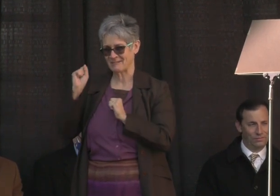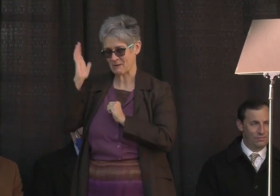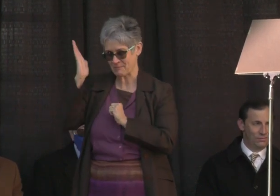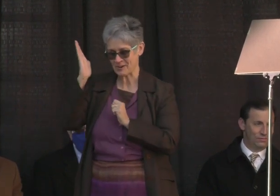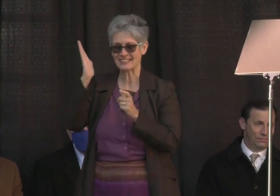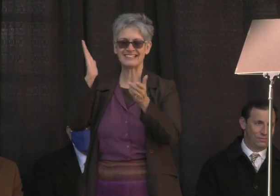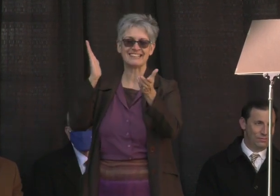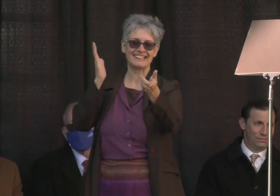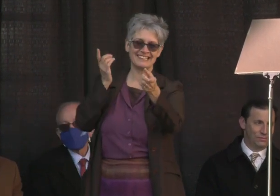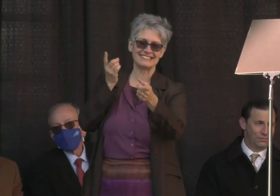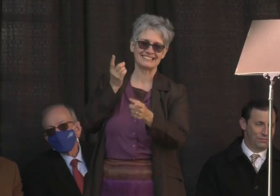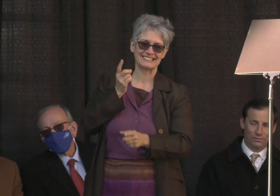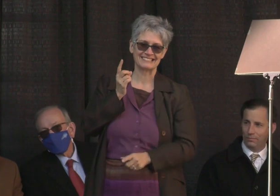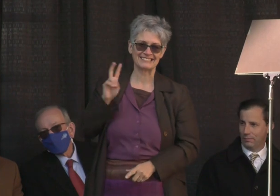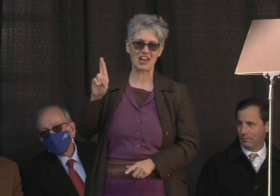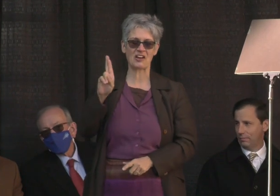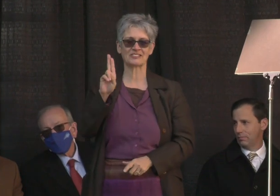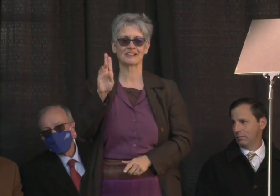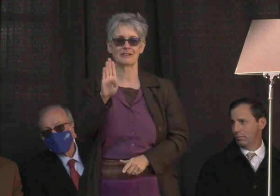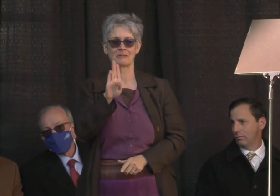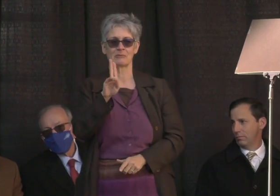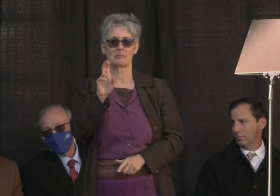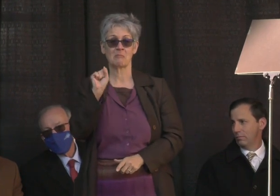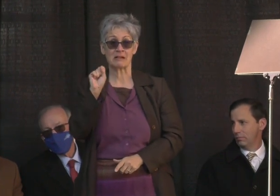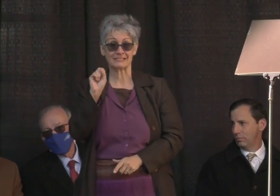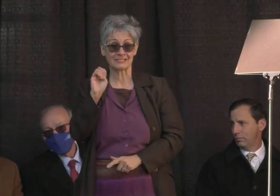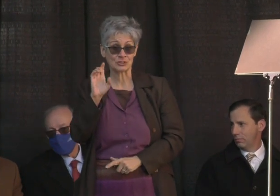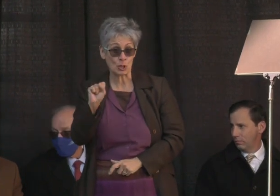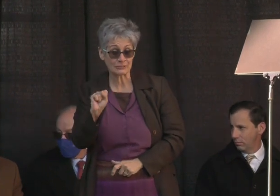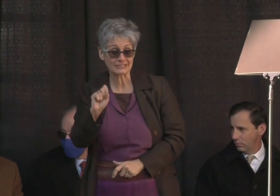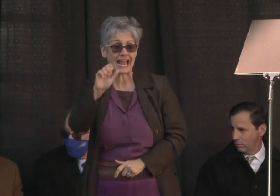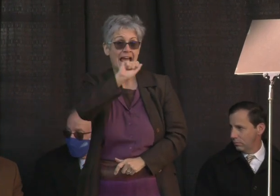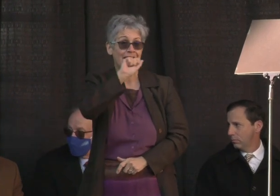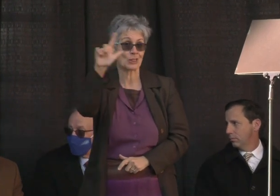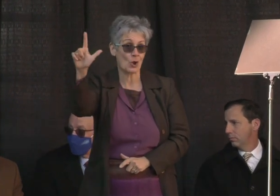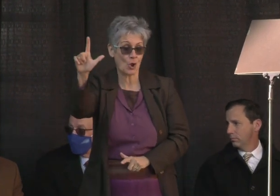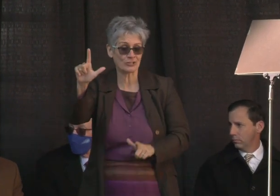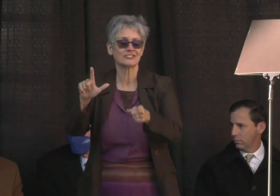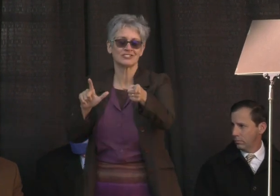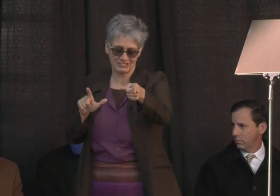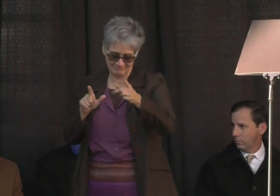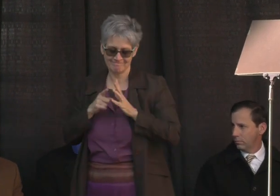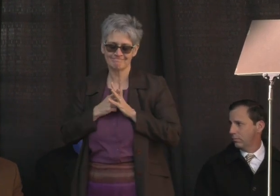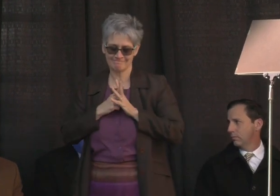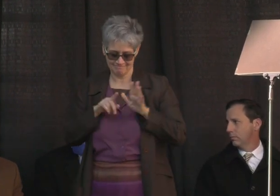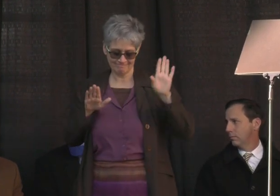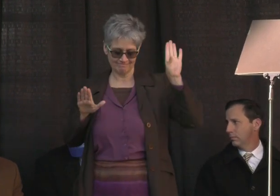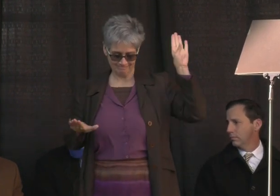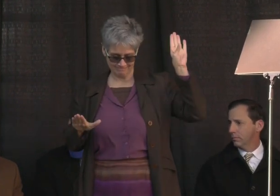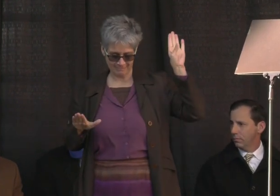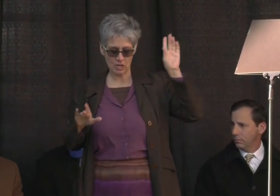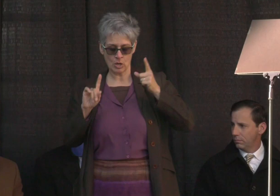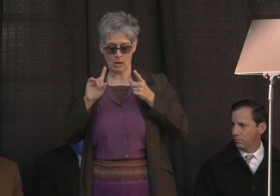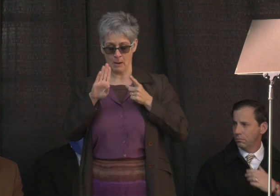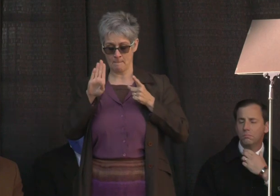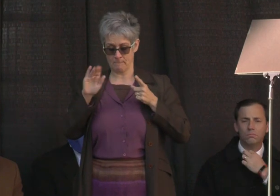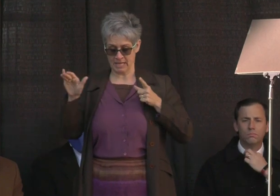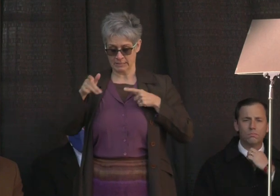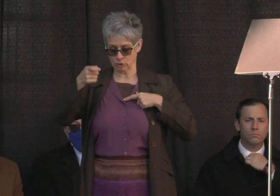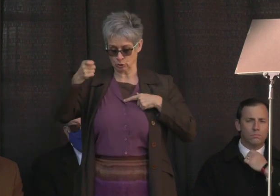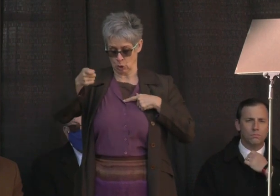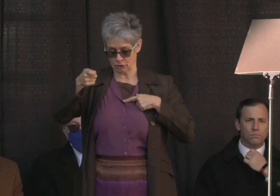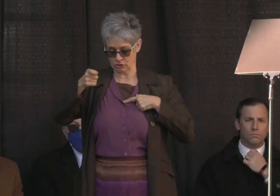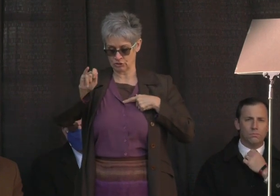up, Councilwoman-elect Aditi Bussells at large to be the oath of office to be administered by the